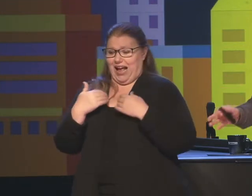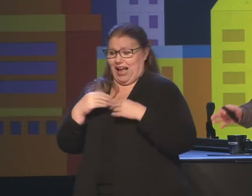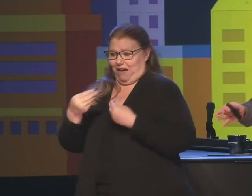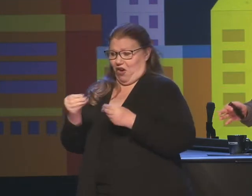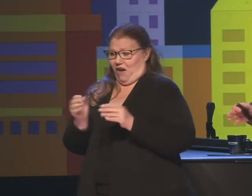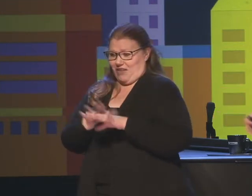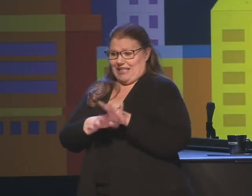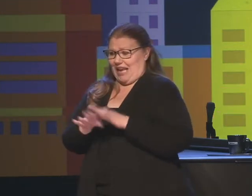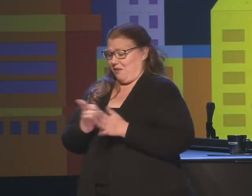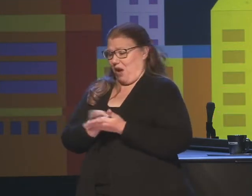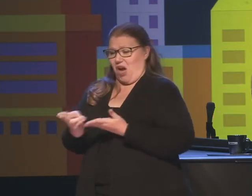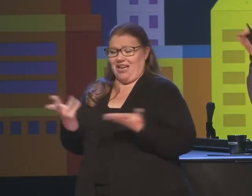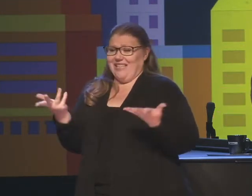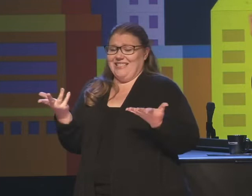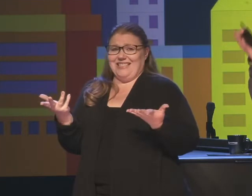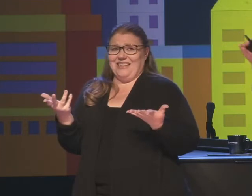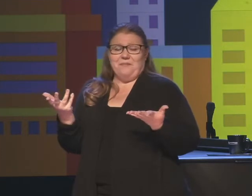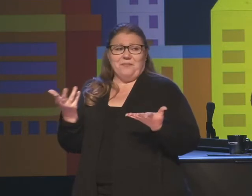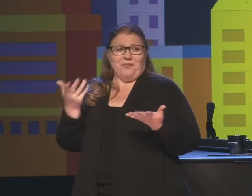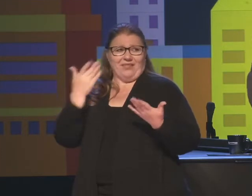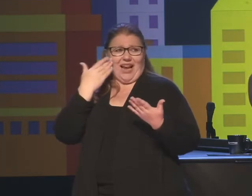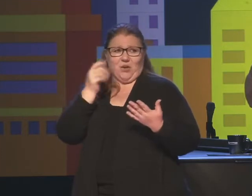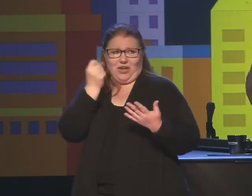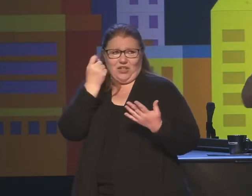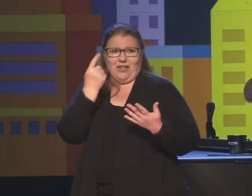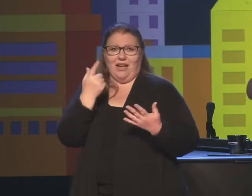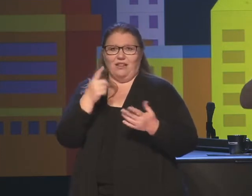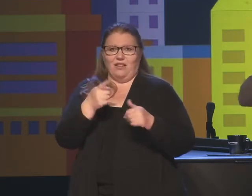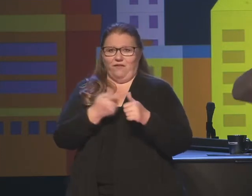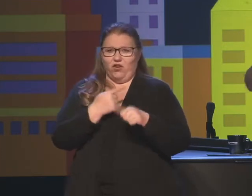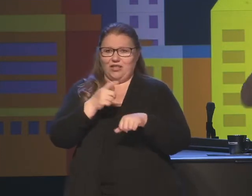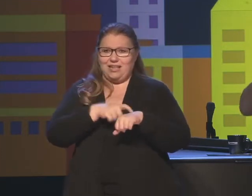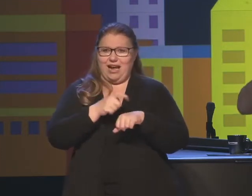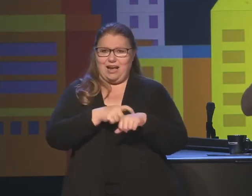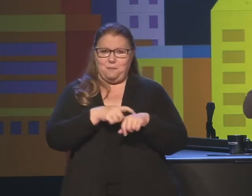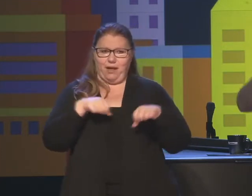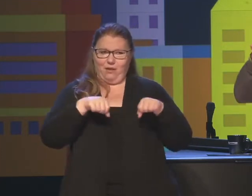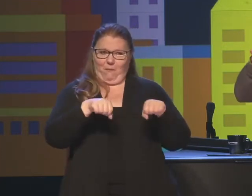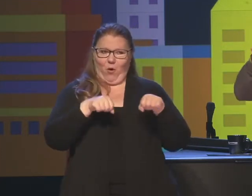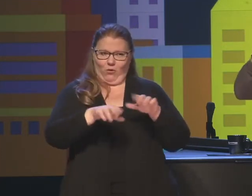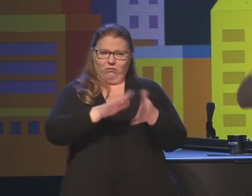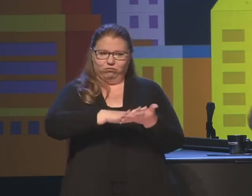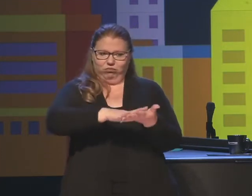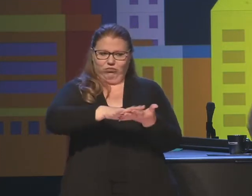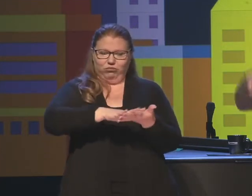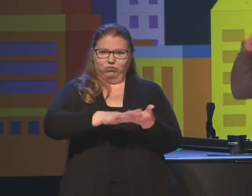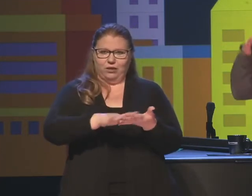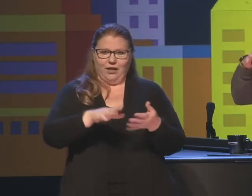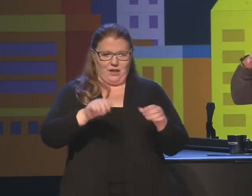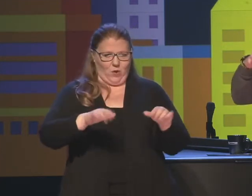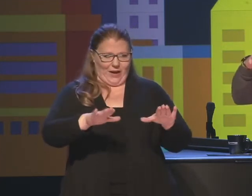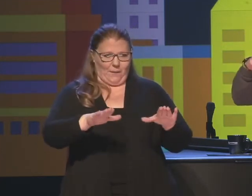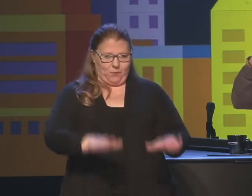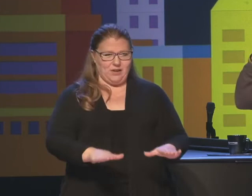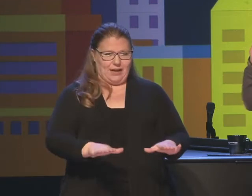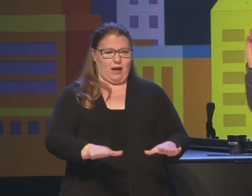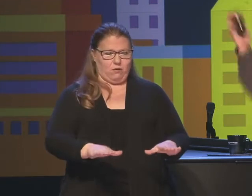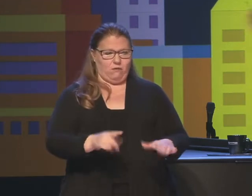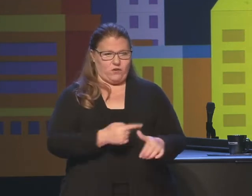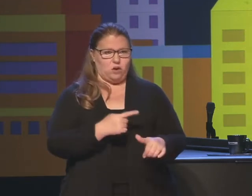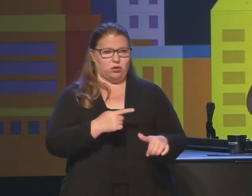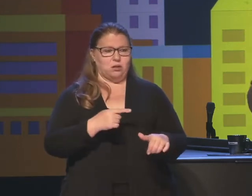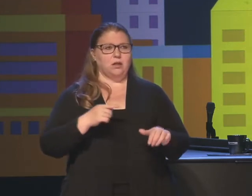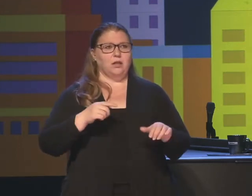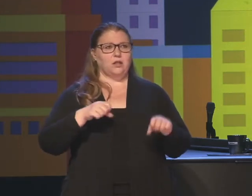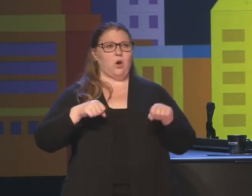be honest. I don't understand. The first time I mowed a lawn on a Ryder lawnmower, I didn't know anything about you had to put the deck down. So I like mowed the